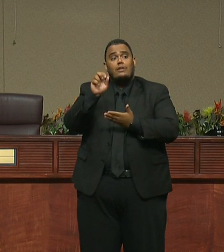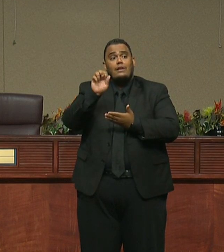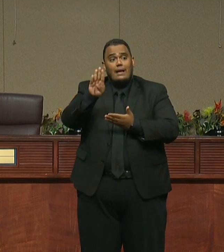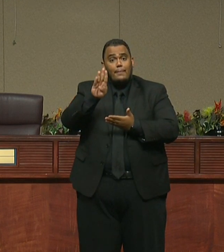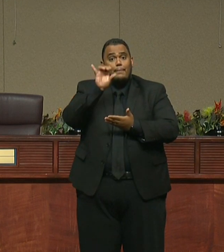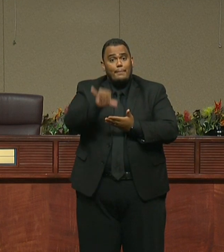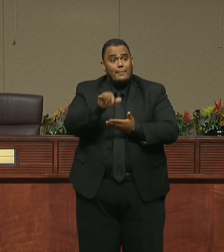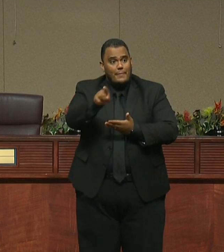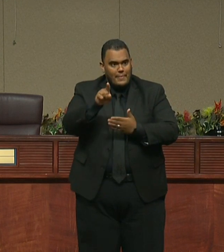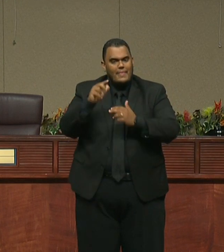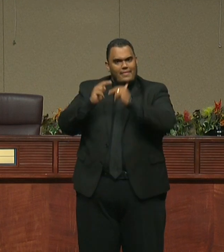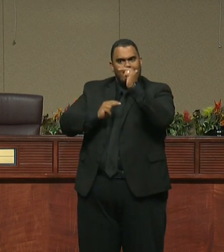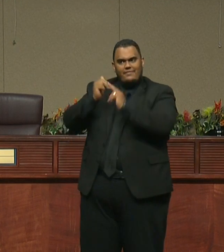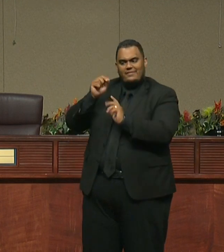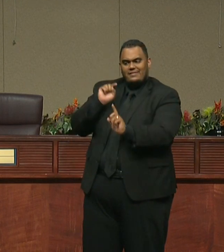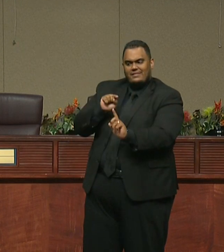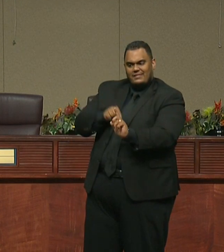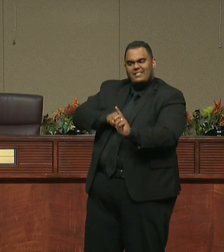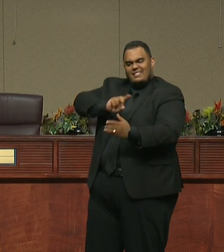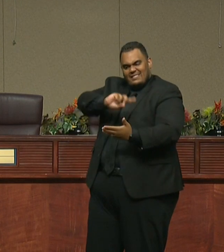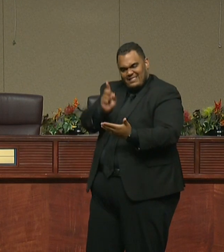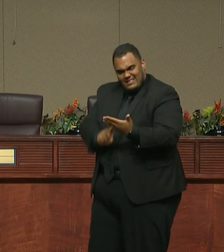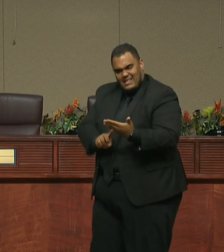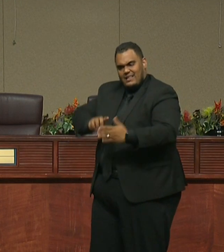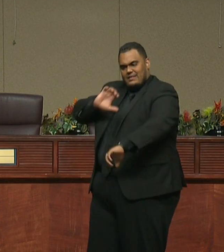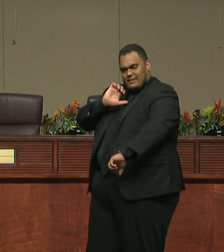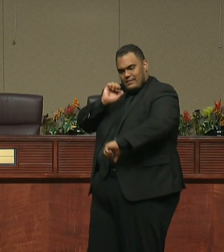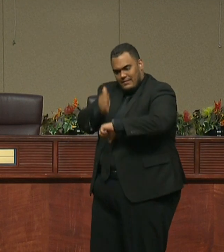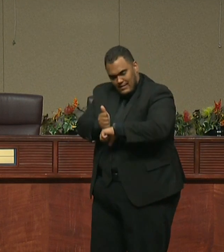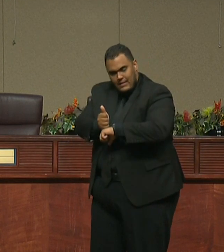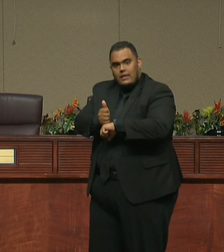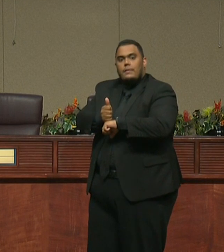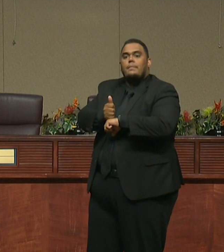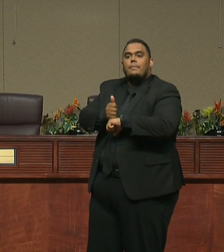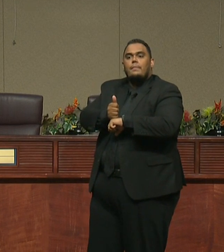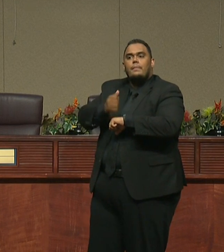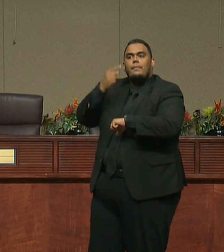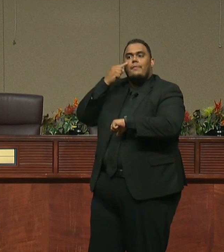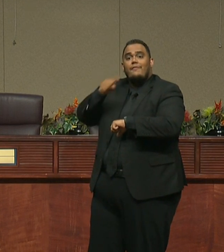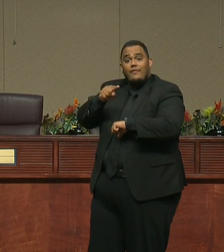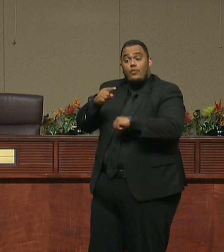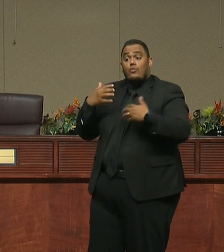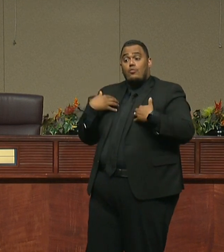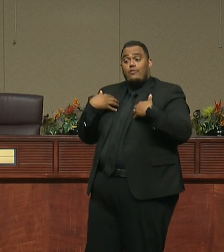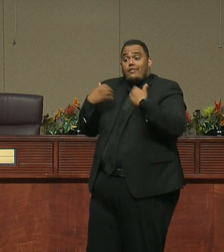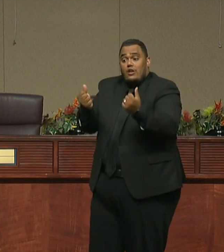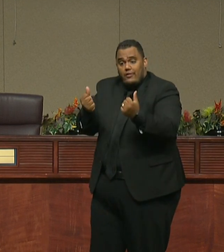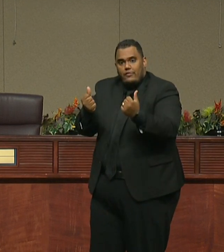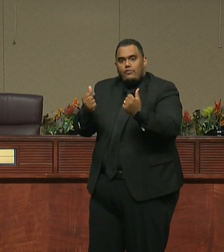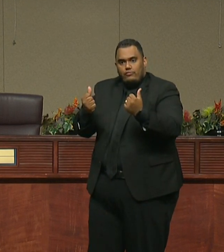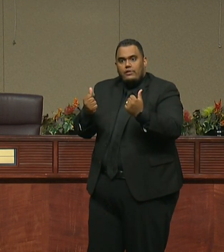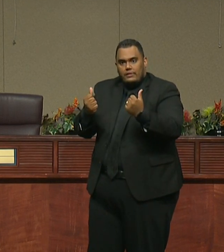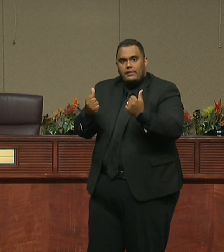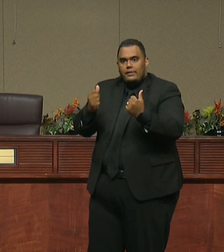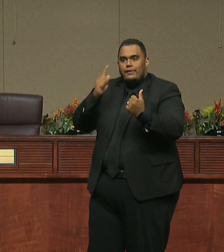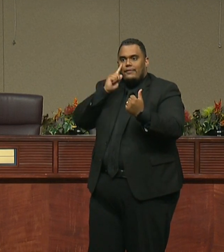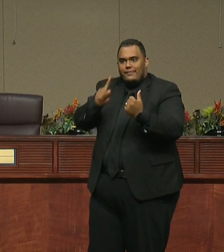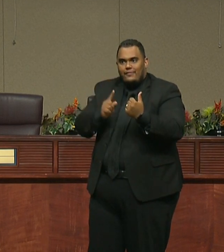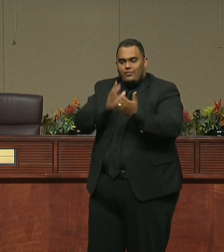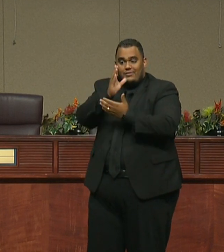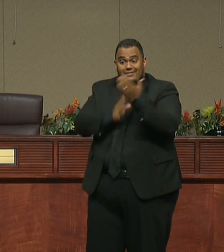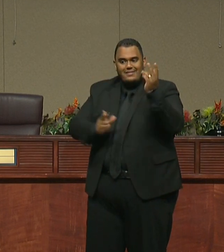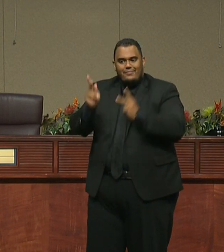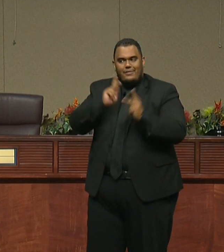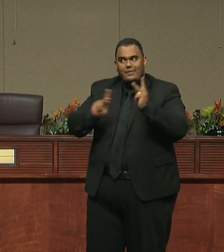that has been designed and designated as a recovery facility for some of the people that are